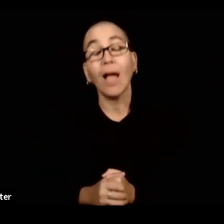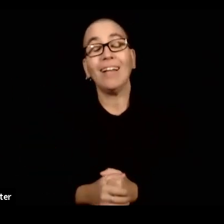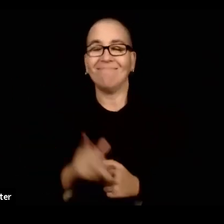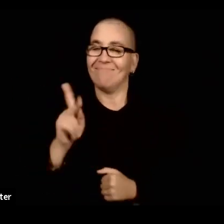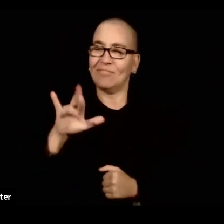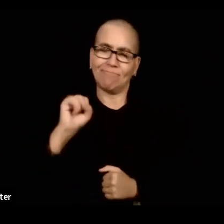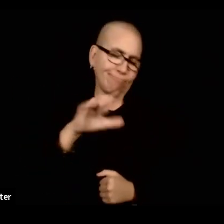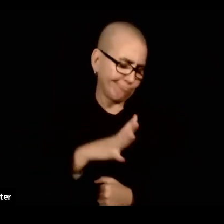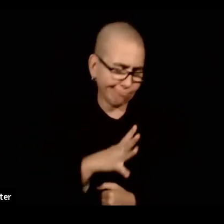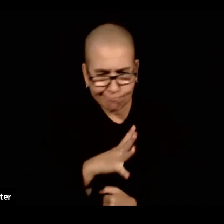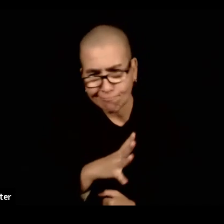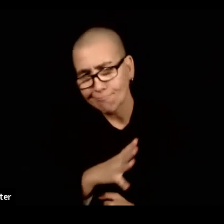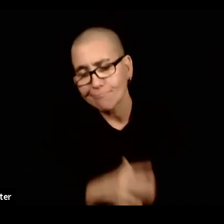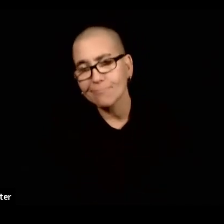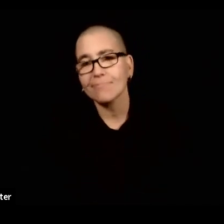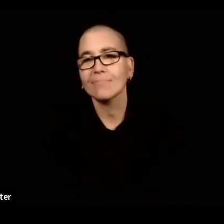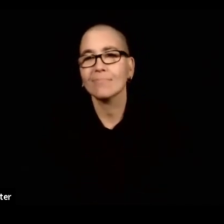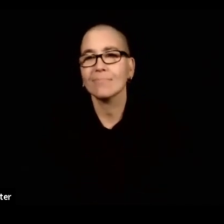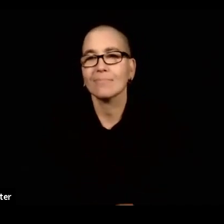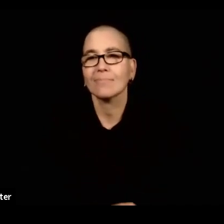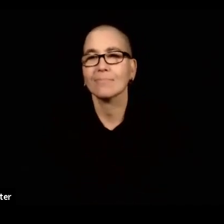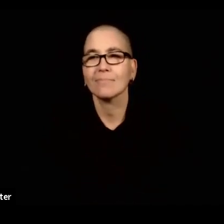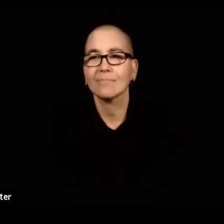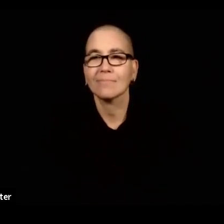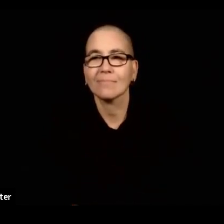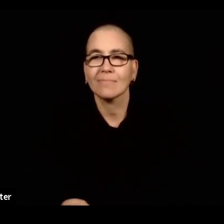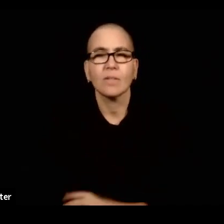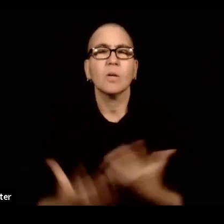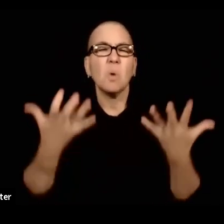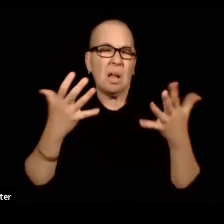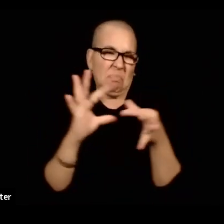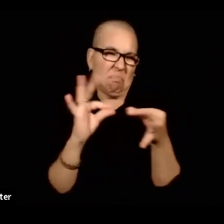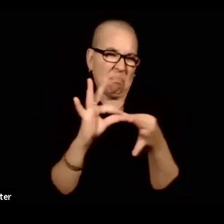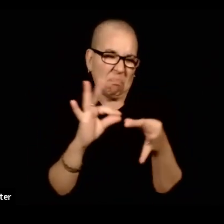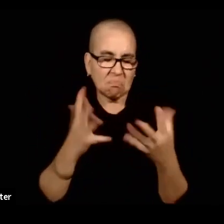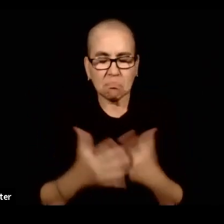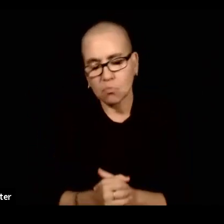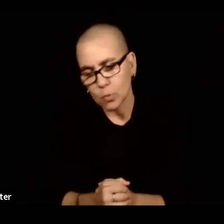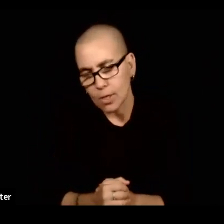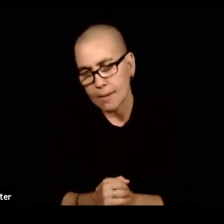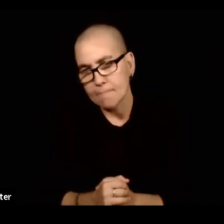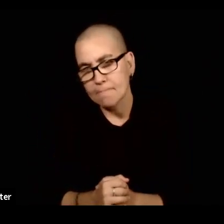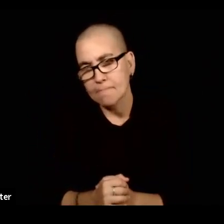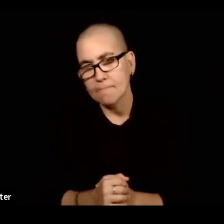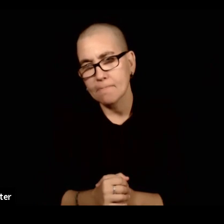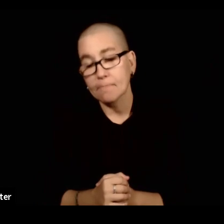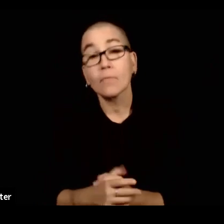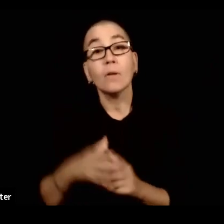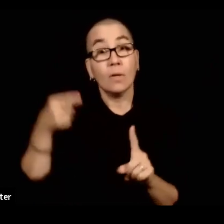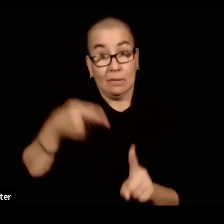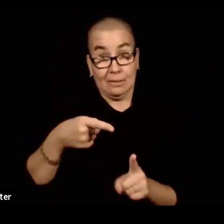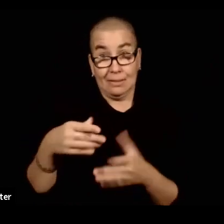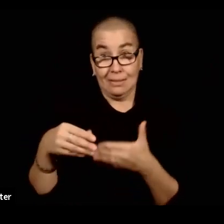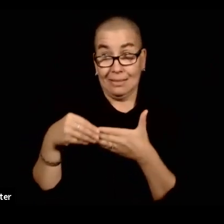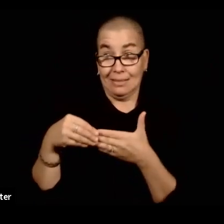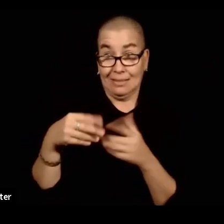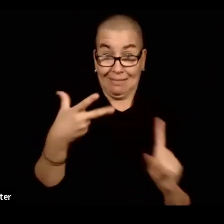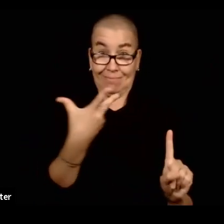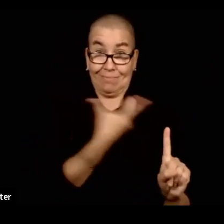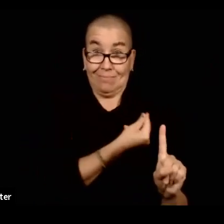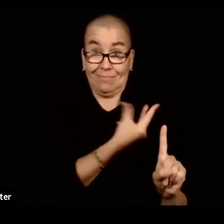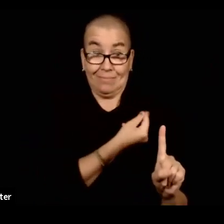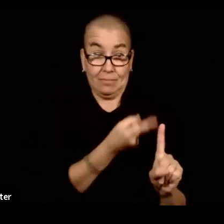things. One is that in general, the broad guidance for vaccine allocation comes from